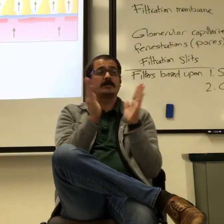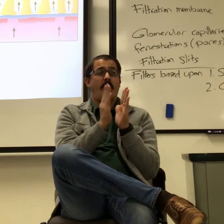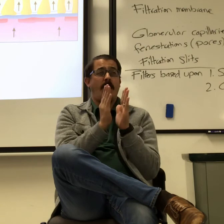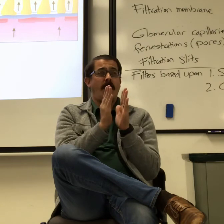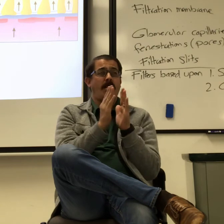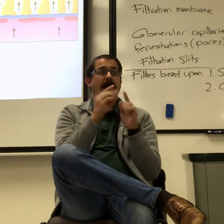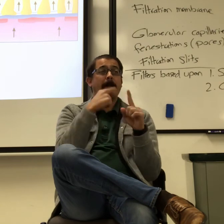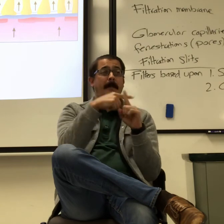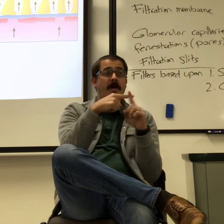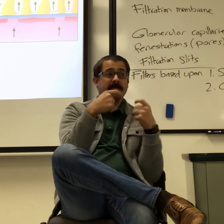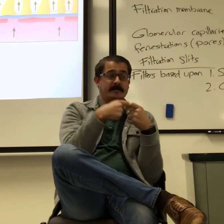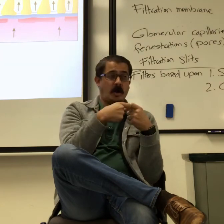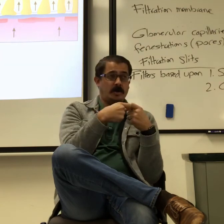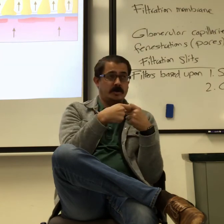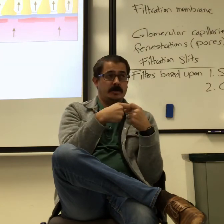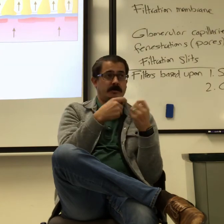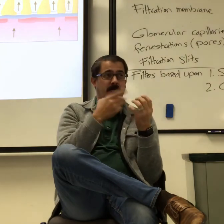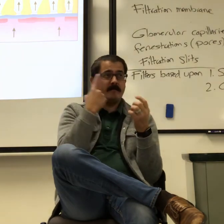and positively charged.